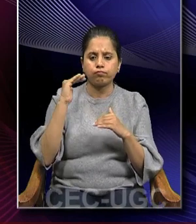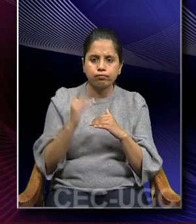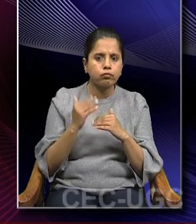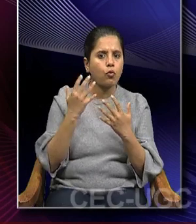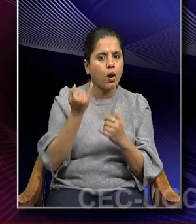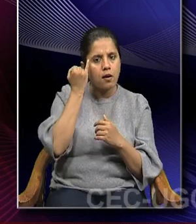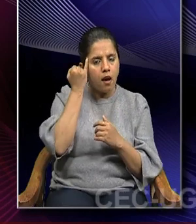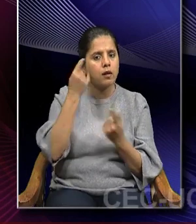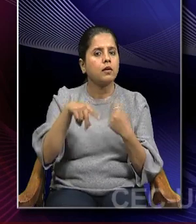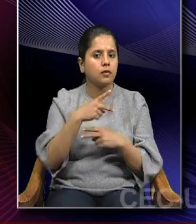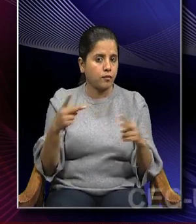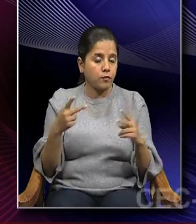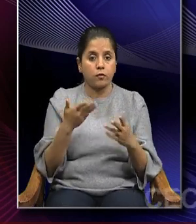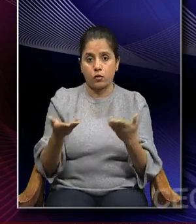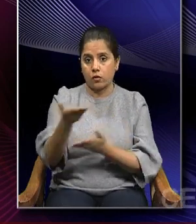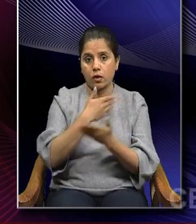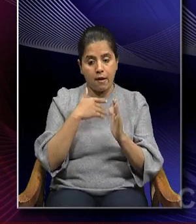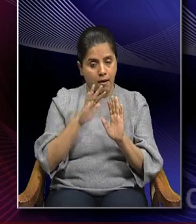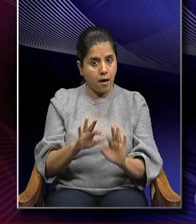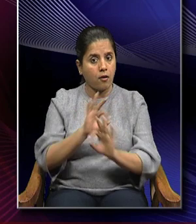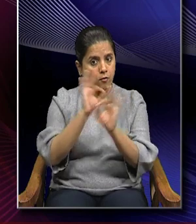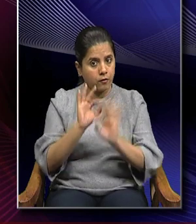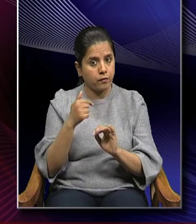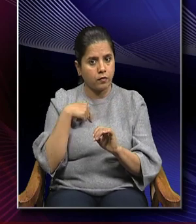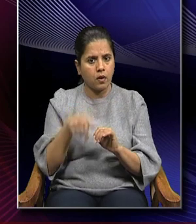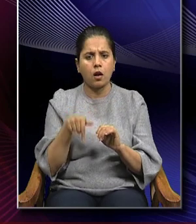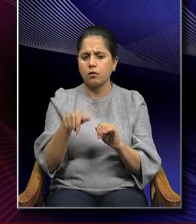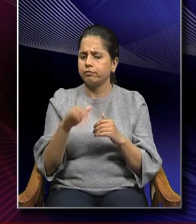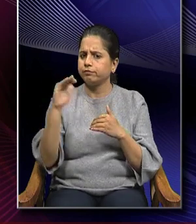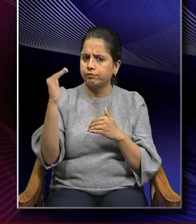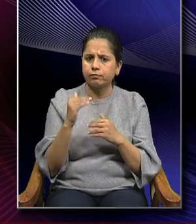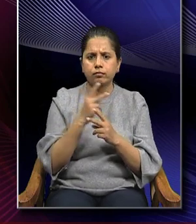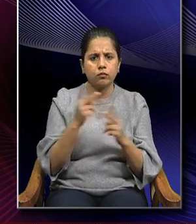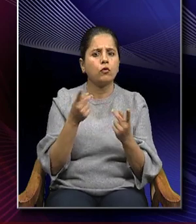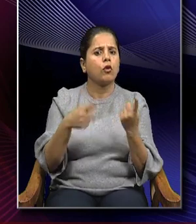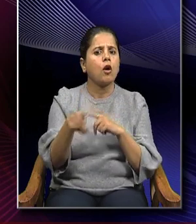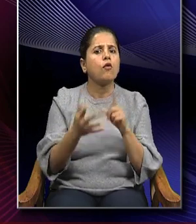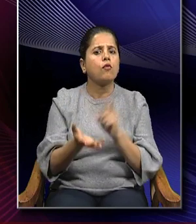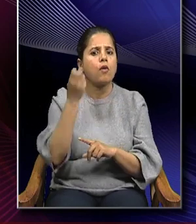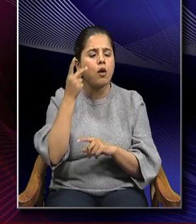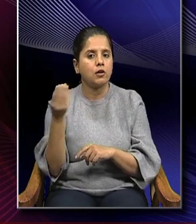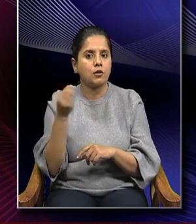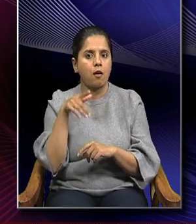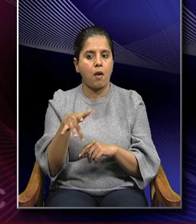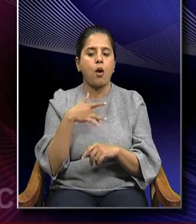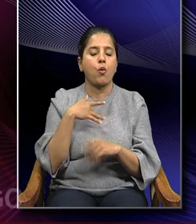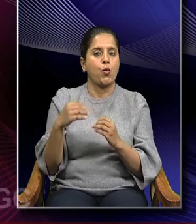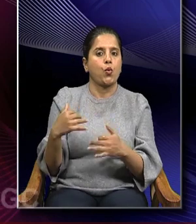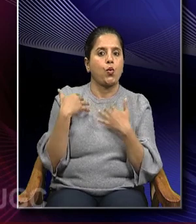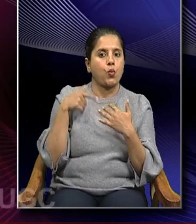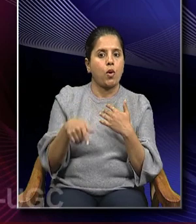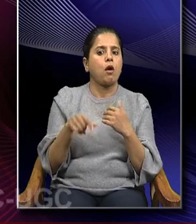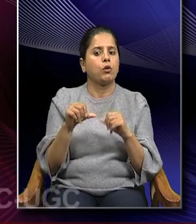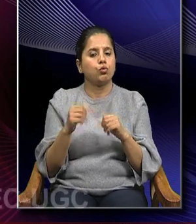of ideas. We are there to cut it to the size where you find some attractive set of potential